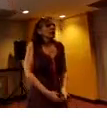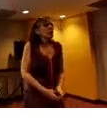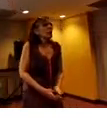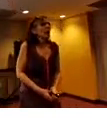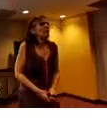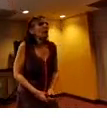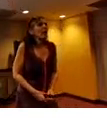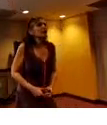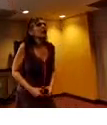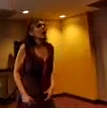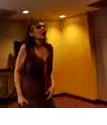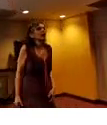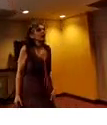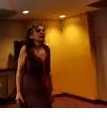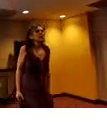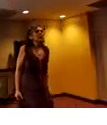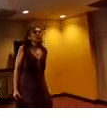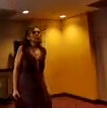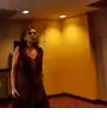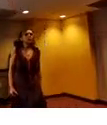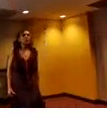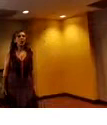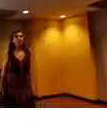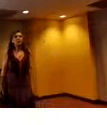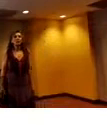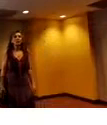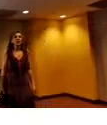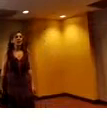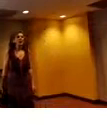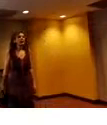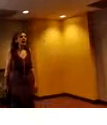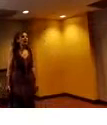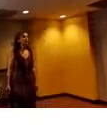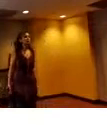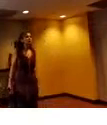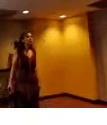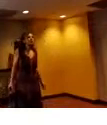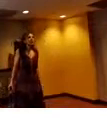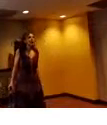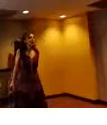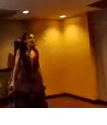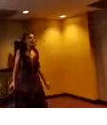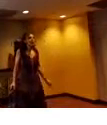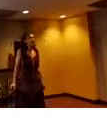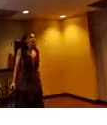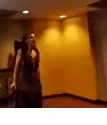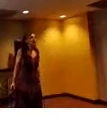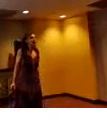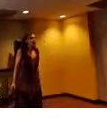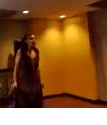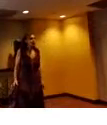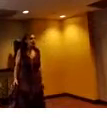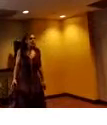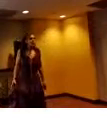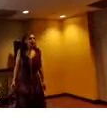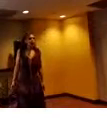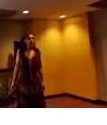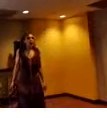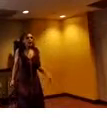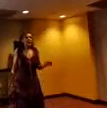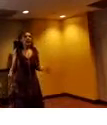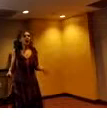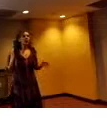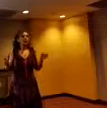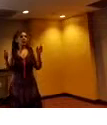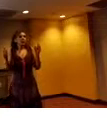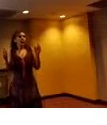Okay. The web by design is accessible. The web to me is absolutely becoming unusable.